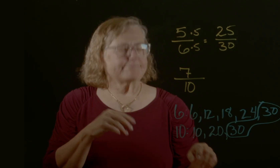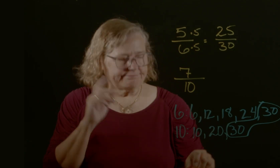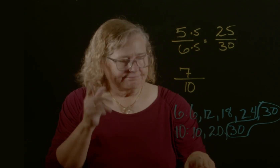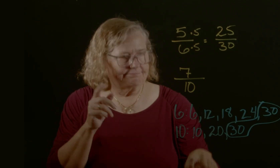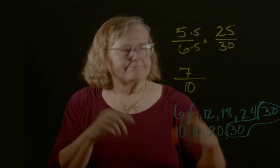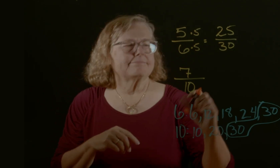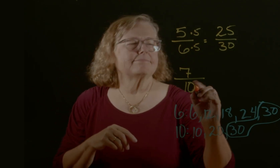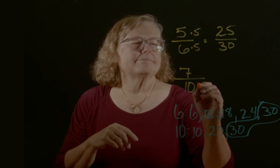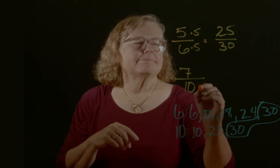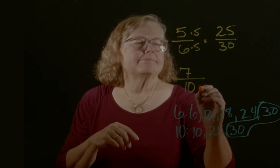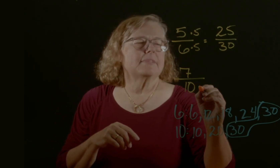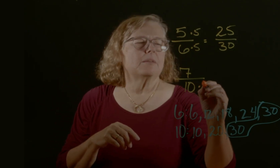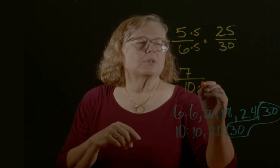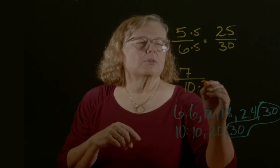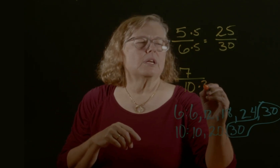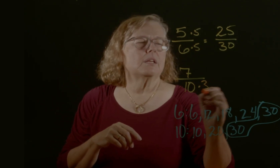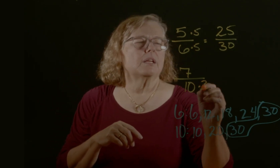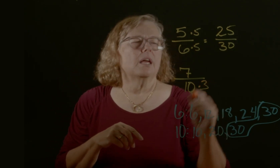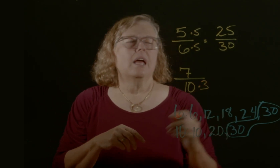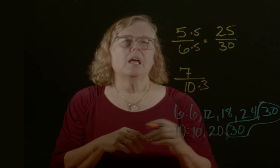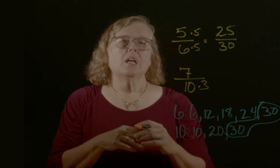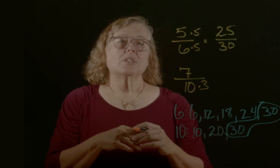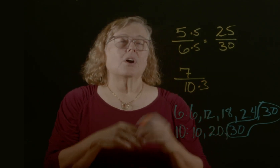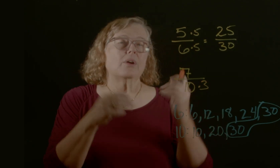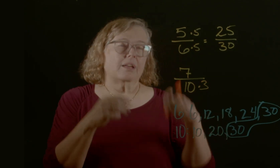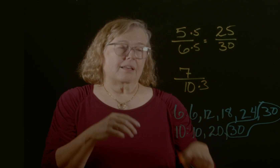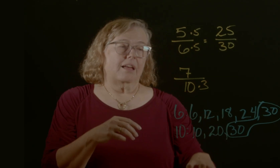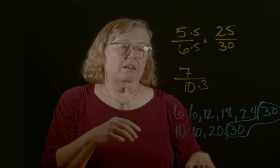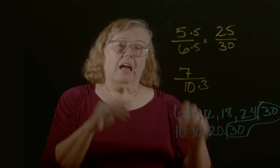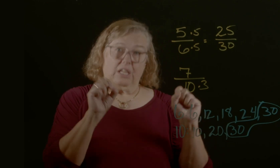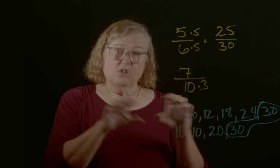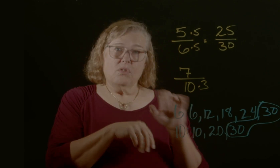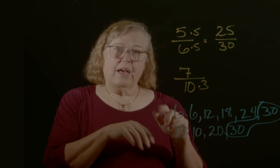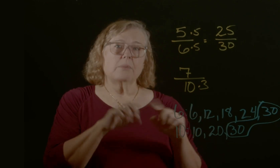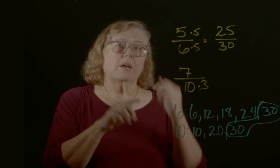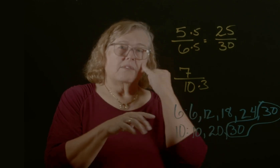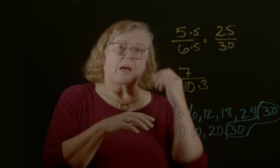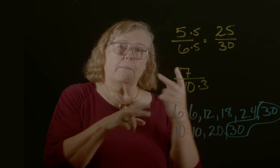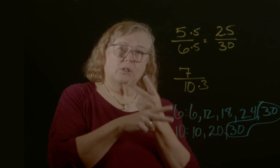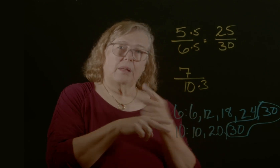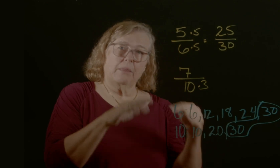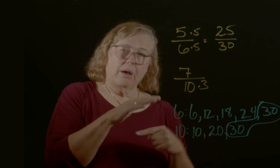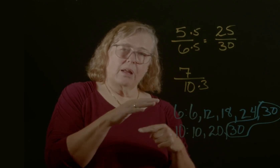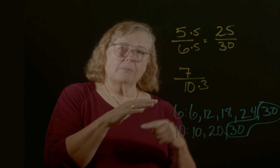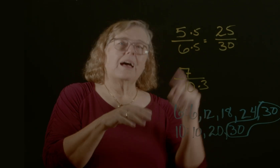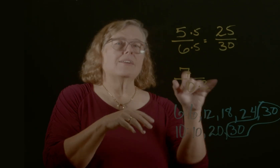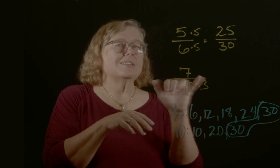it. 10 times 3. So again, I can do that. But if I multiply the bottom by 3, I have to multiply the top